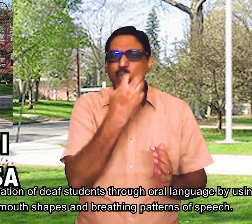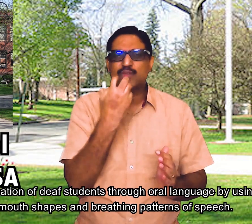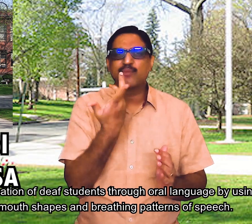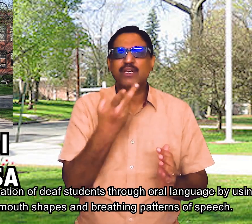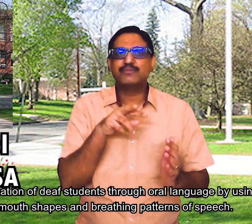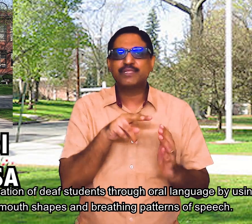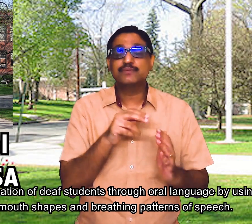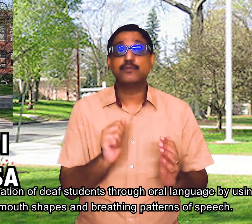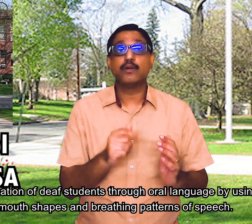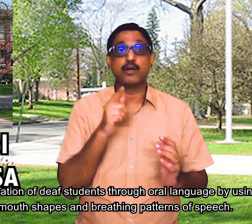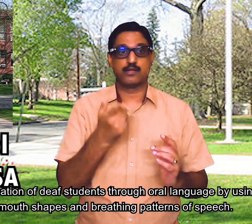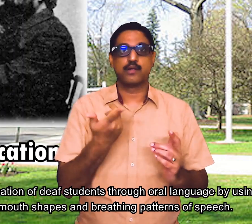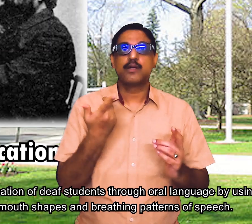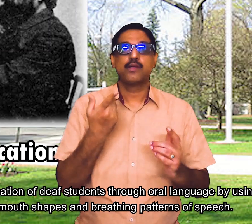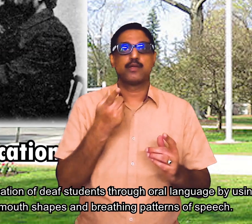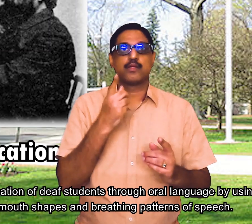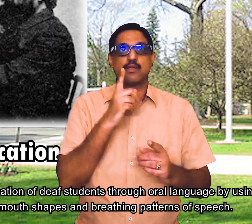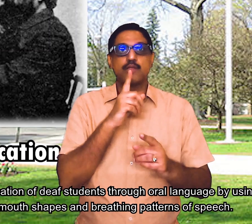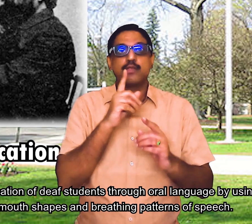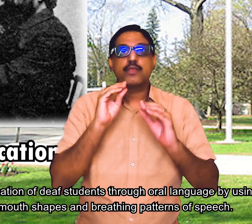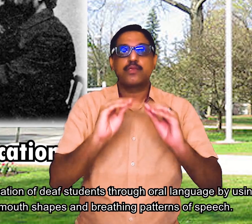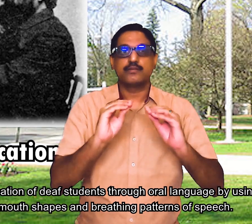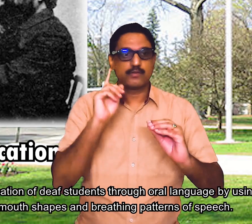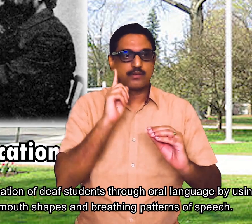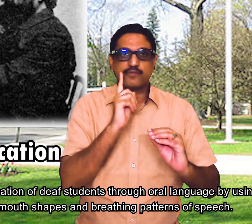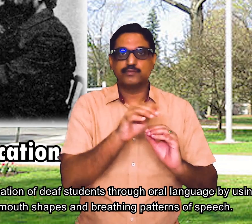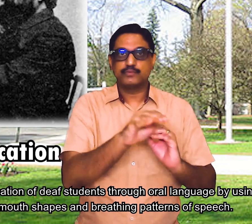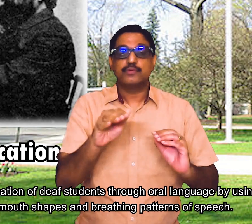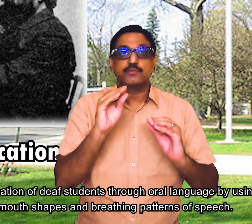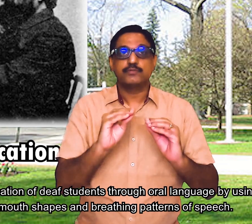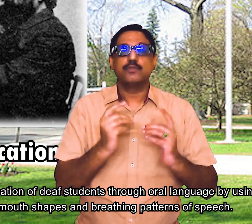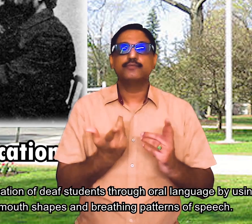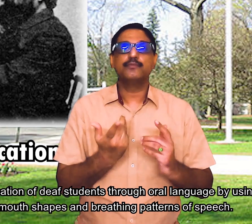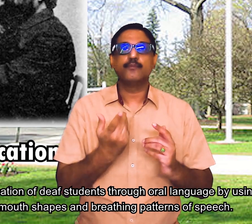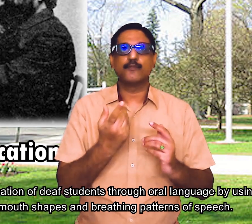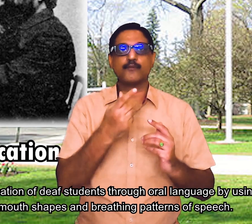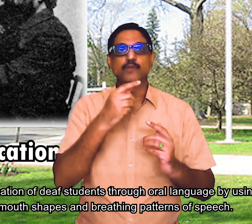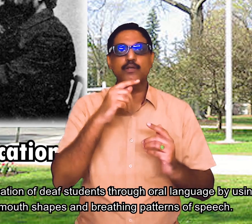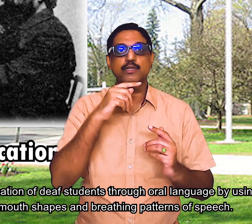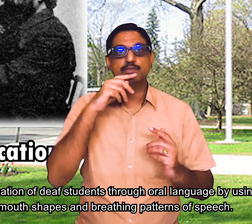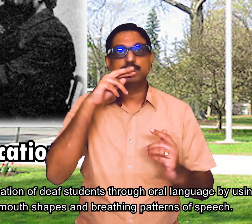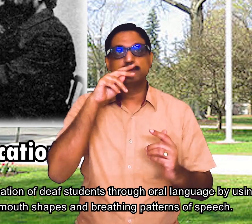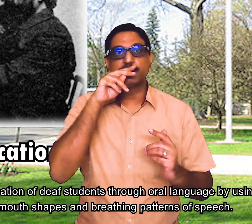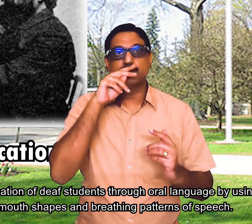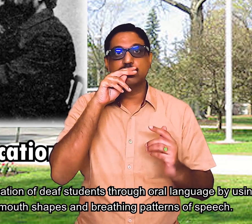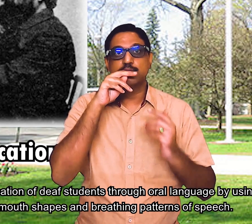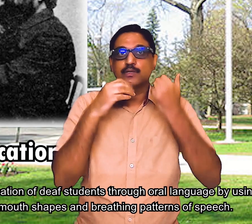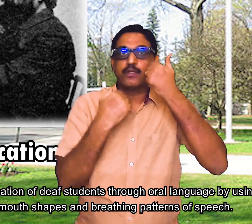Oralism is the education of deaf students to oral language by using lip reading, speech, and mimicking the